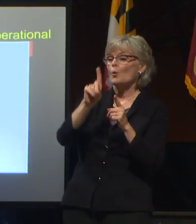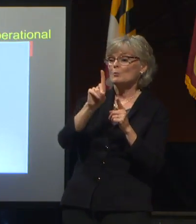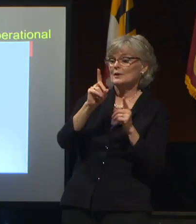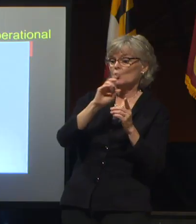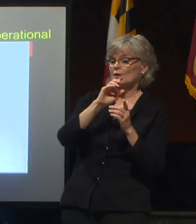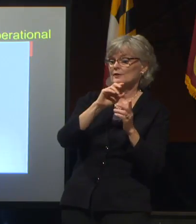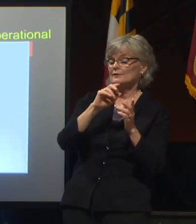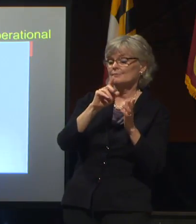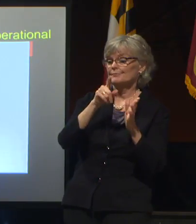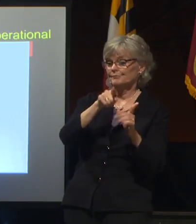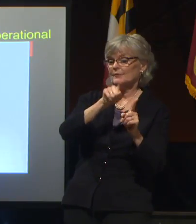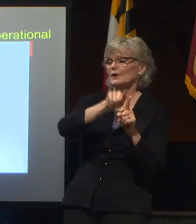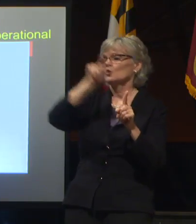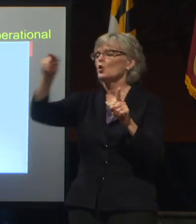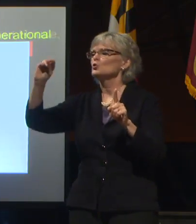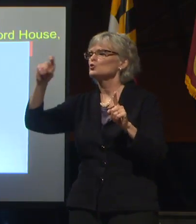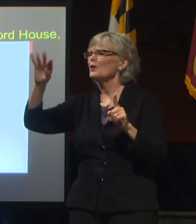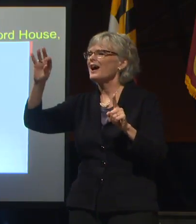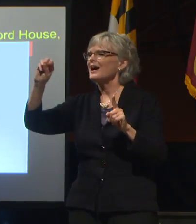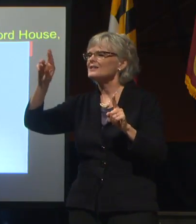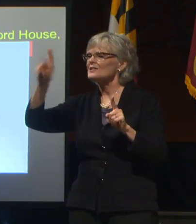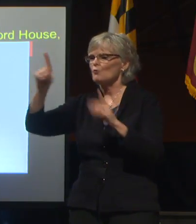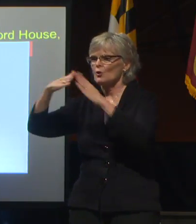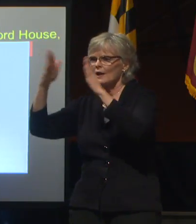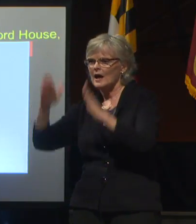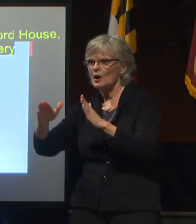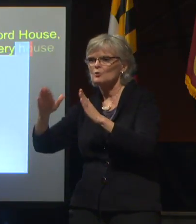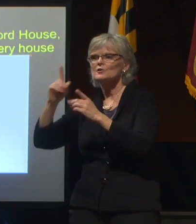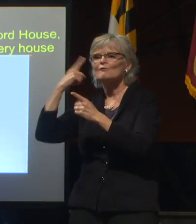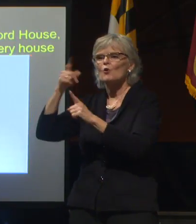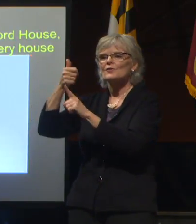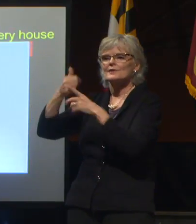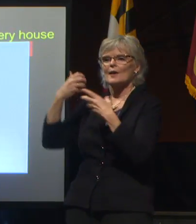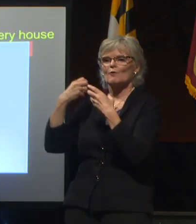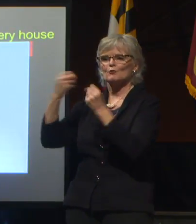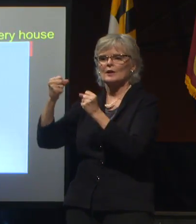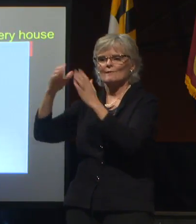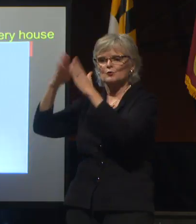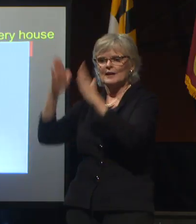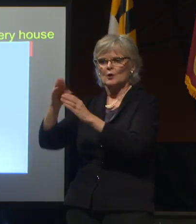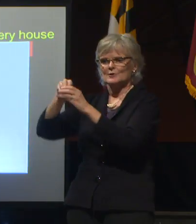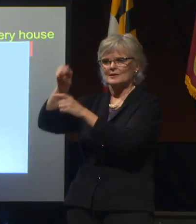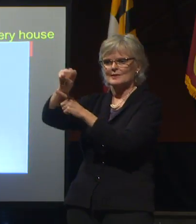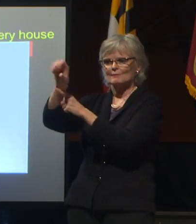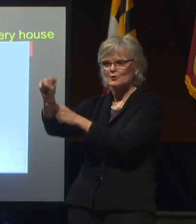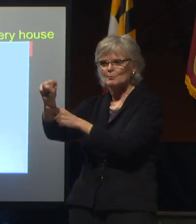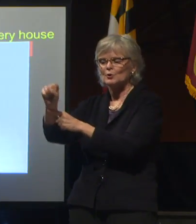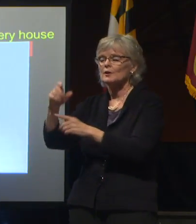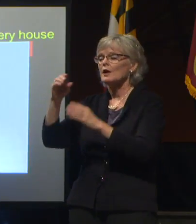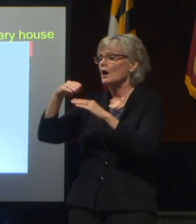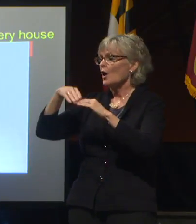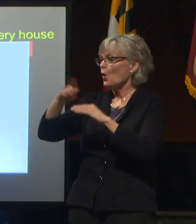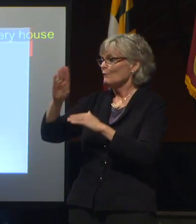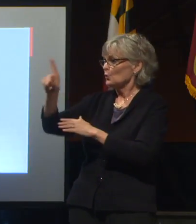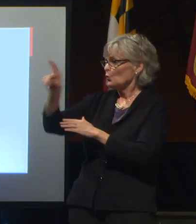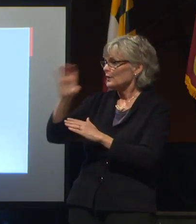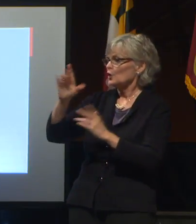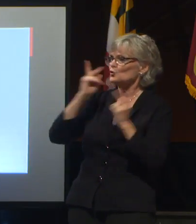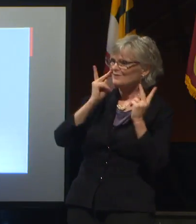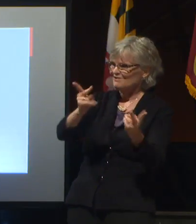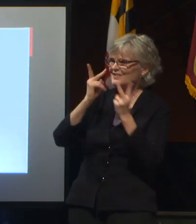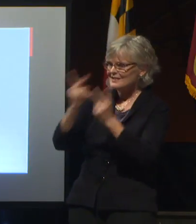a self-run and self-supported recovery house in Silver Spring. These are just a few of the more than 100